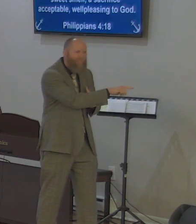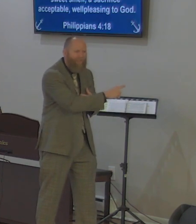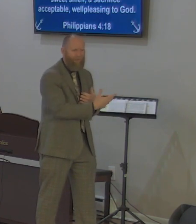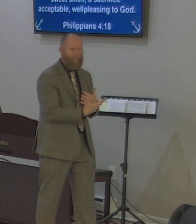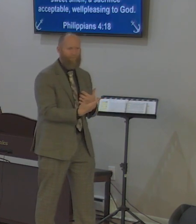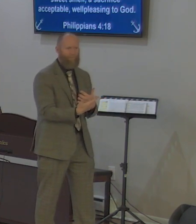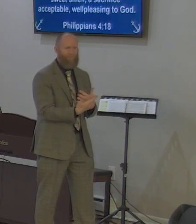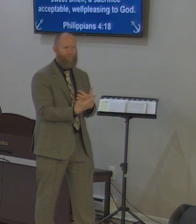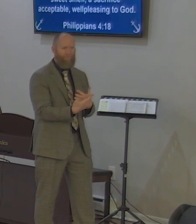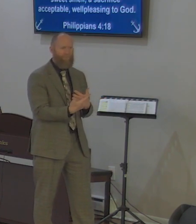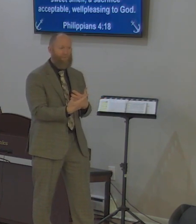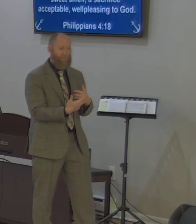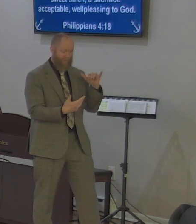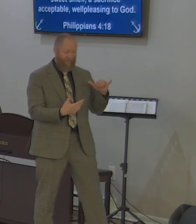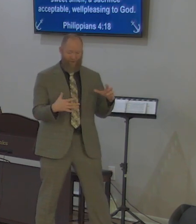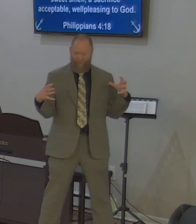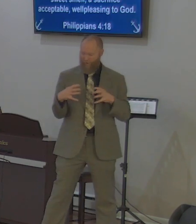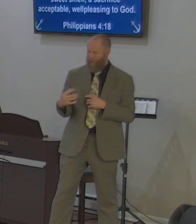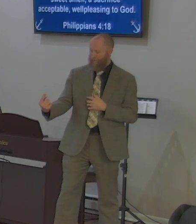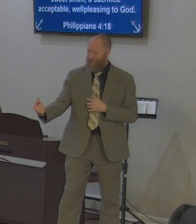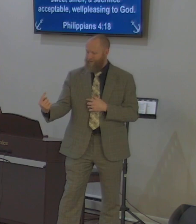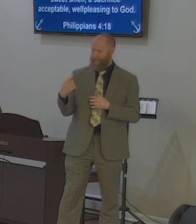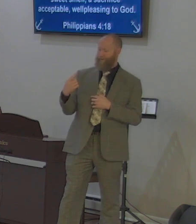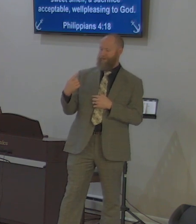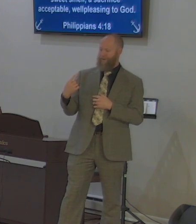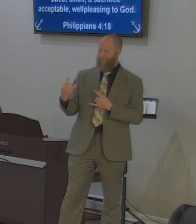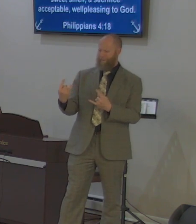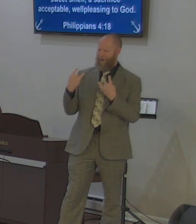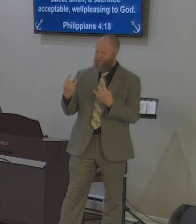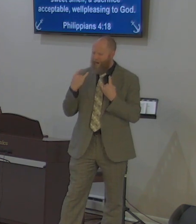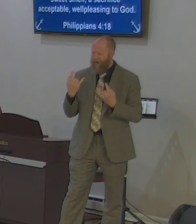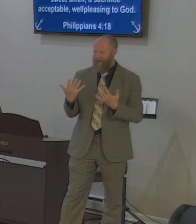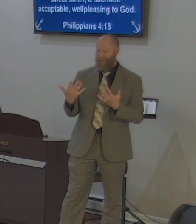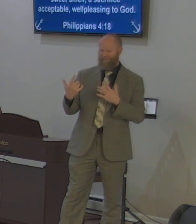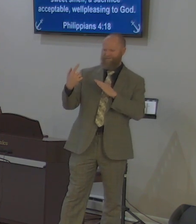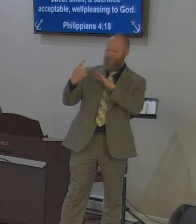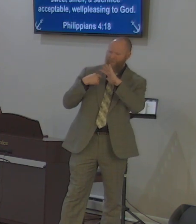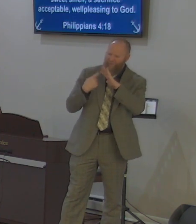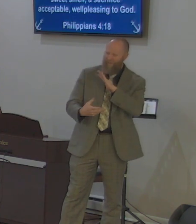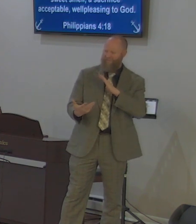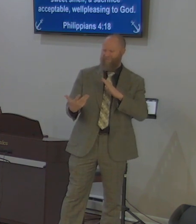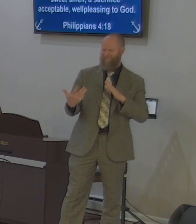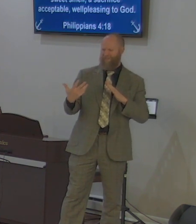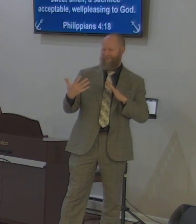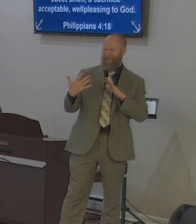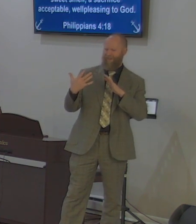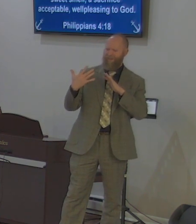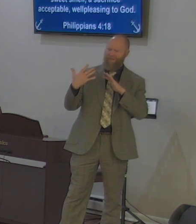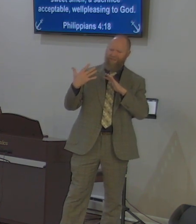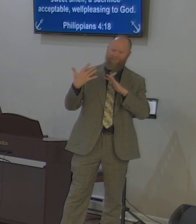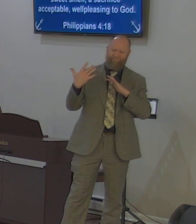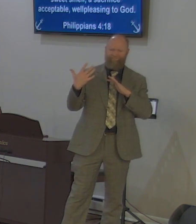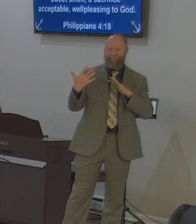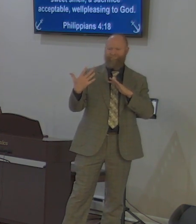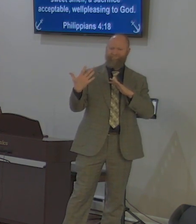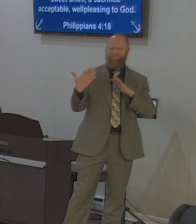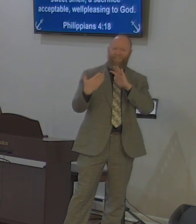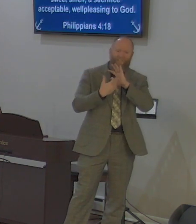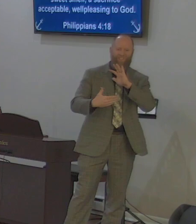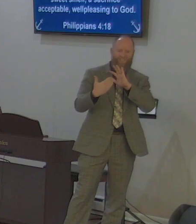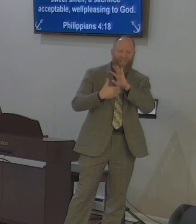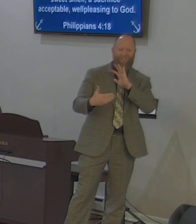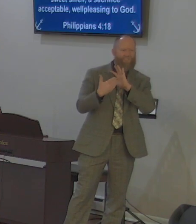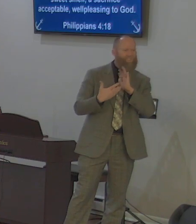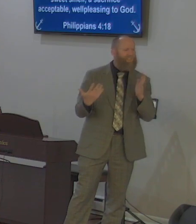that's what was happening to them, these people. And so they began to mock them, and they say a bunch of things. I'm not going to try to preach that. Well, maybe I will,